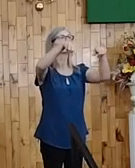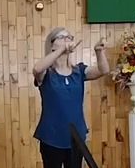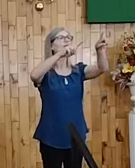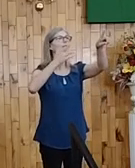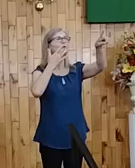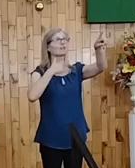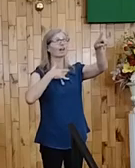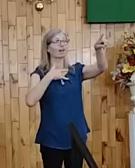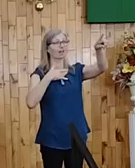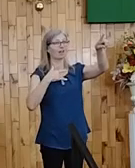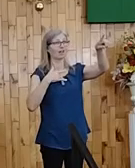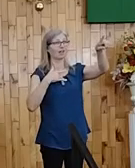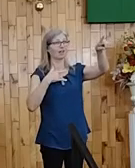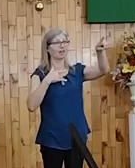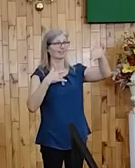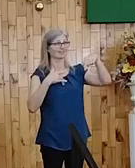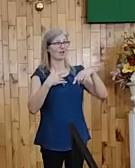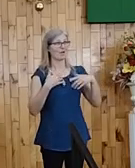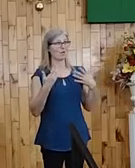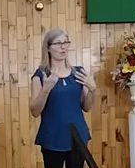raise your hand.